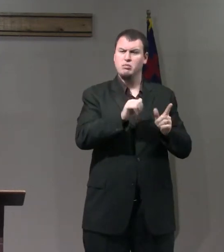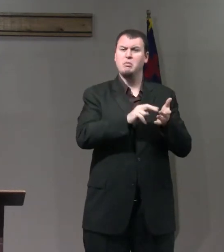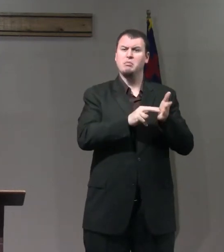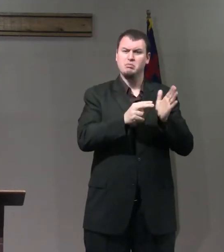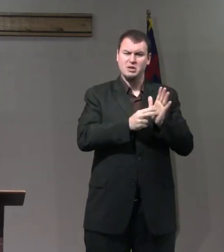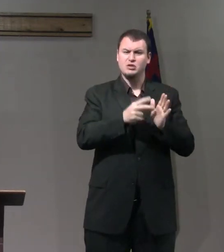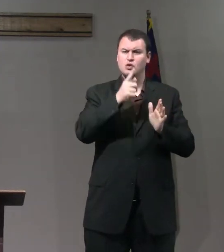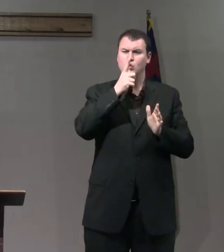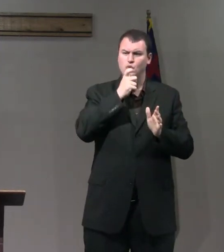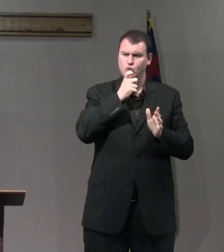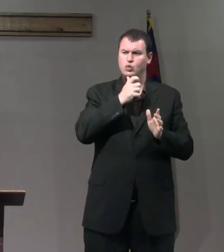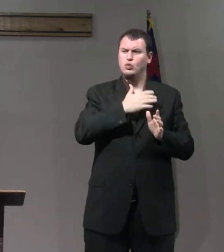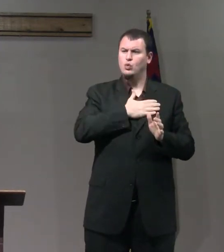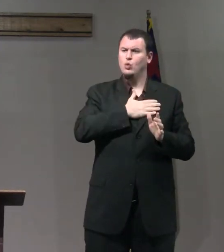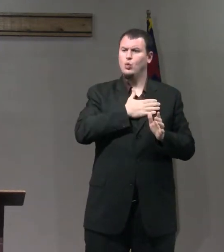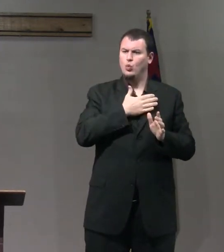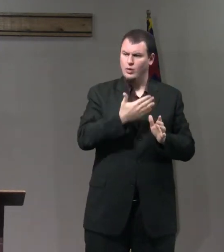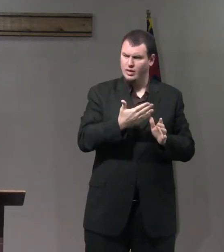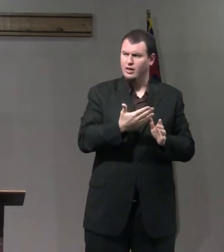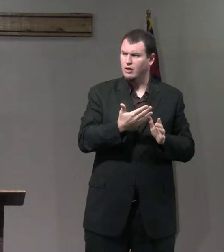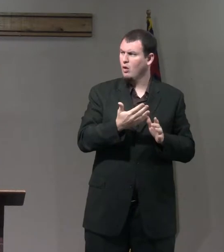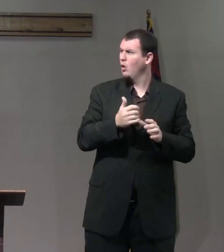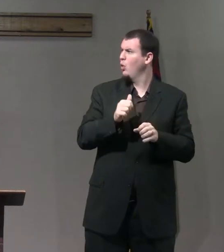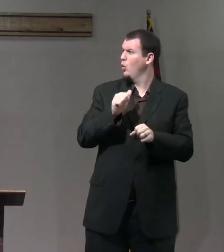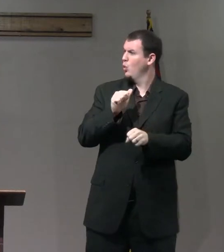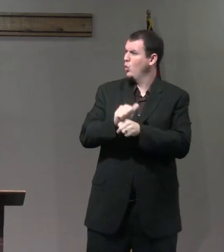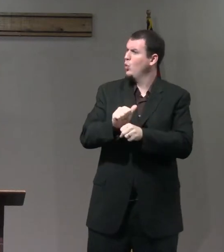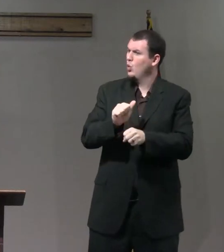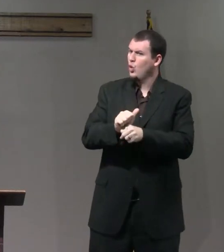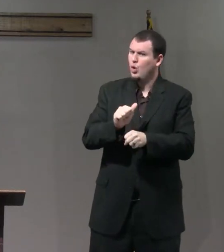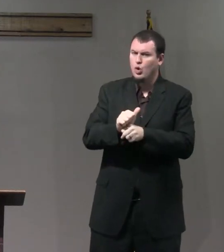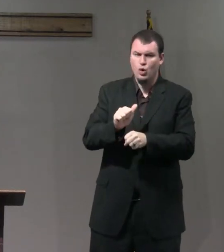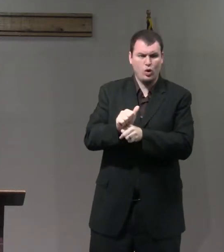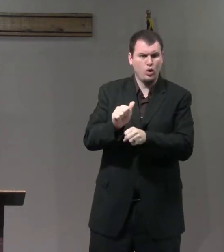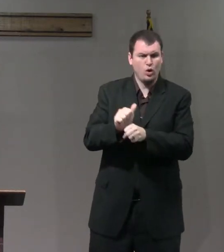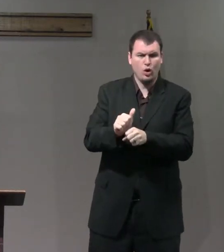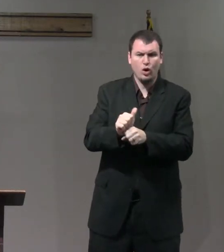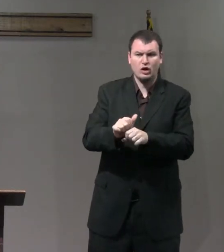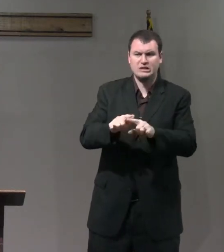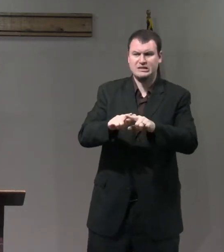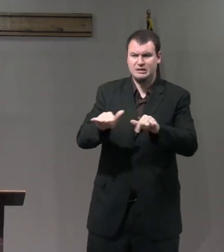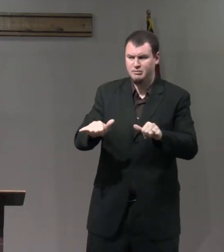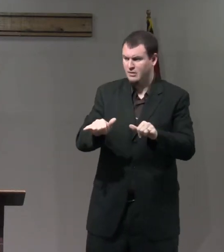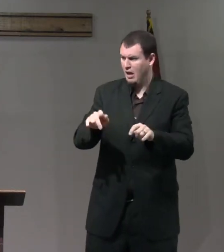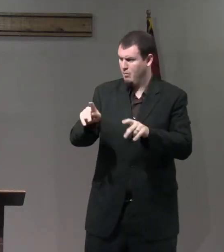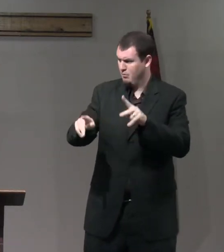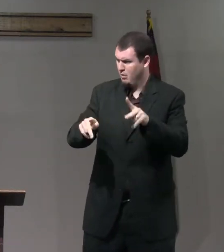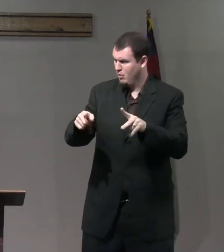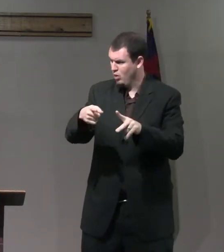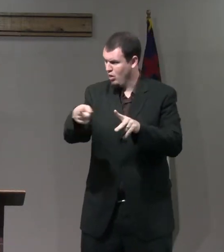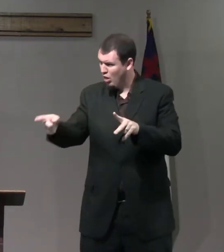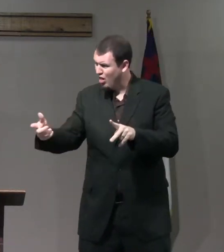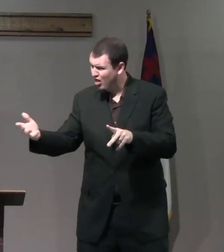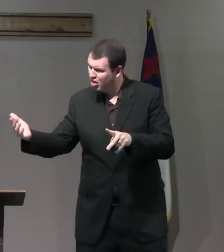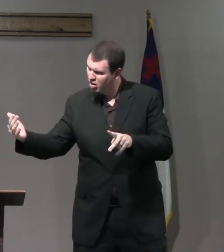A servant leader means someone who is willing to work. At the same